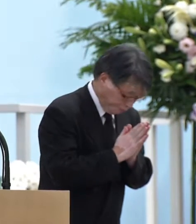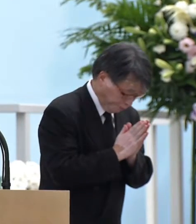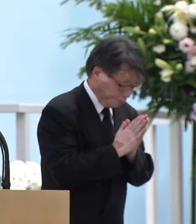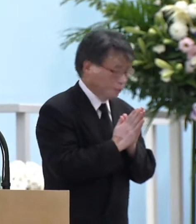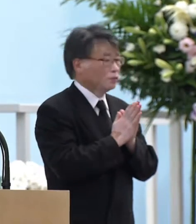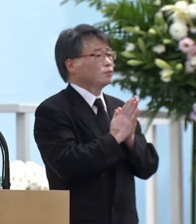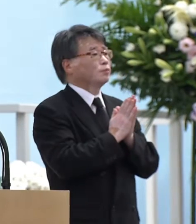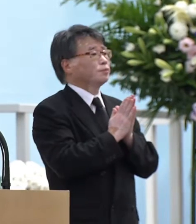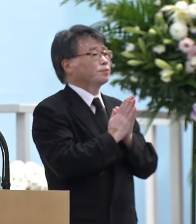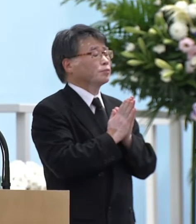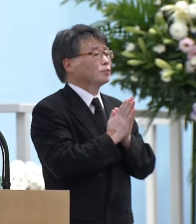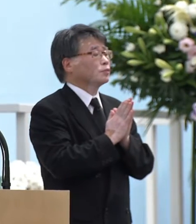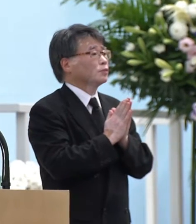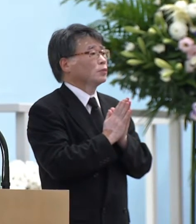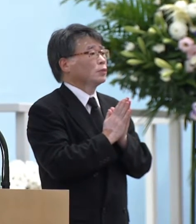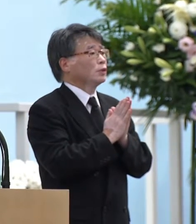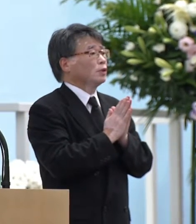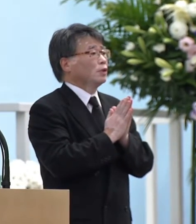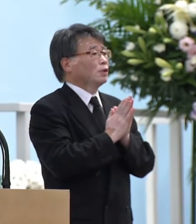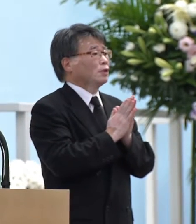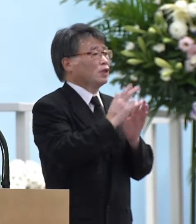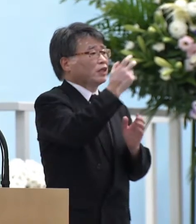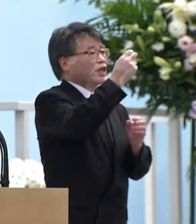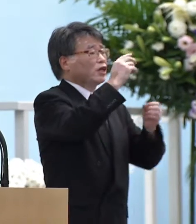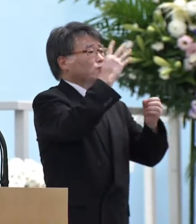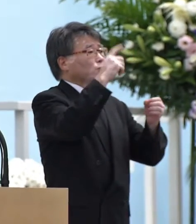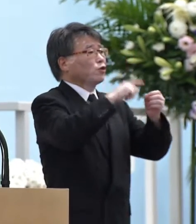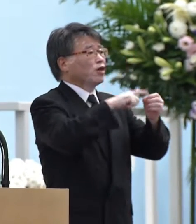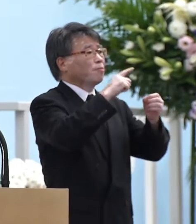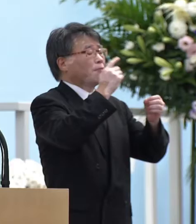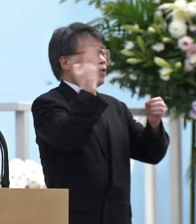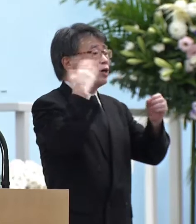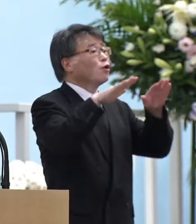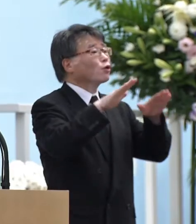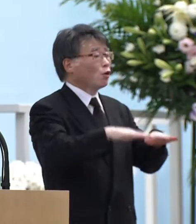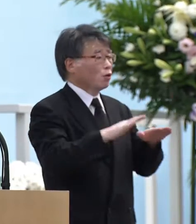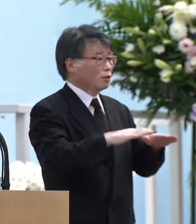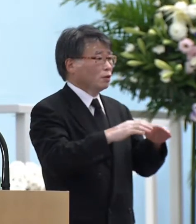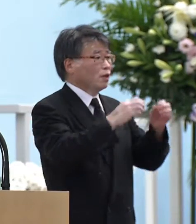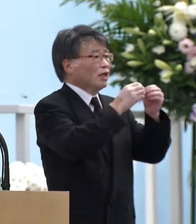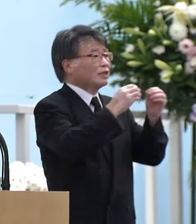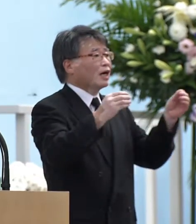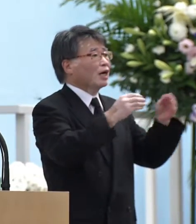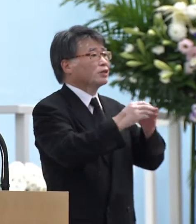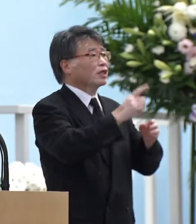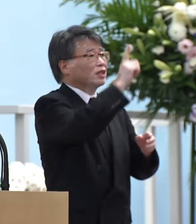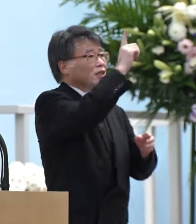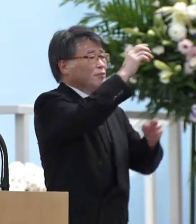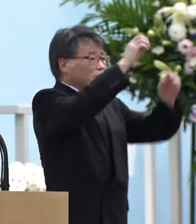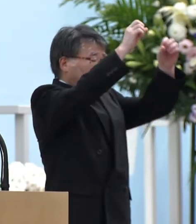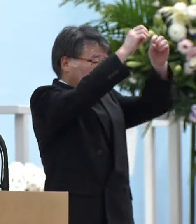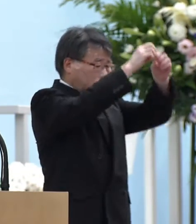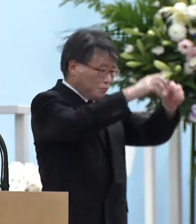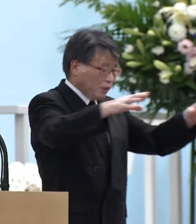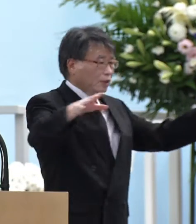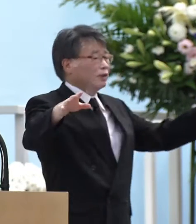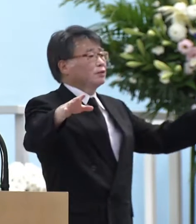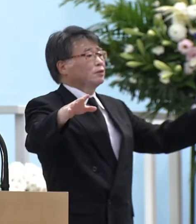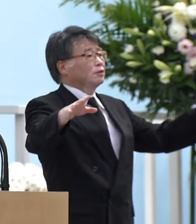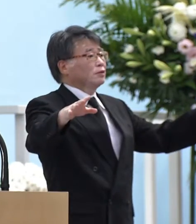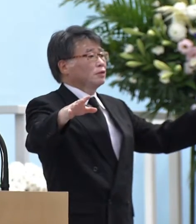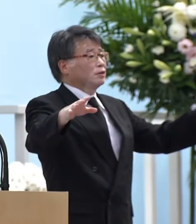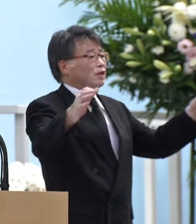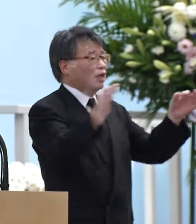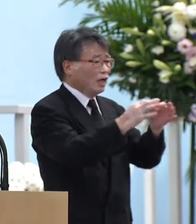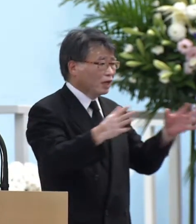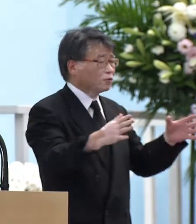of atomic bombing together with the residents of Nagasaki Prefecture. 74 years ago this day, a single atomic bomb